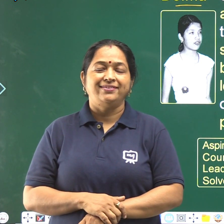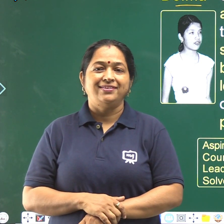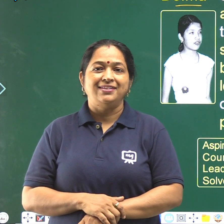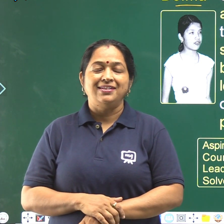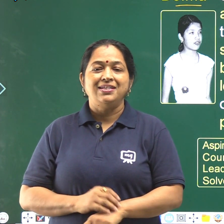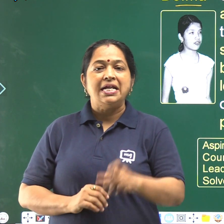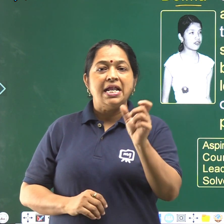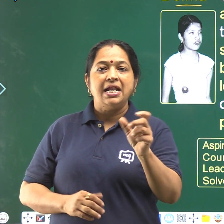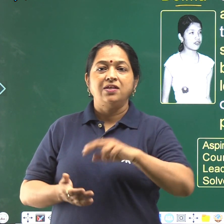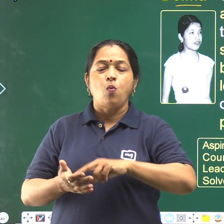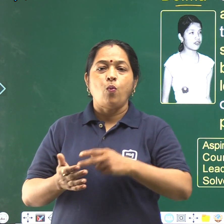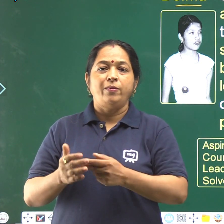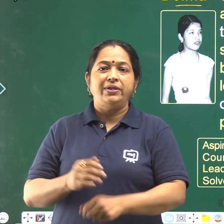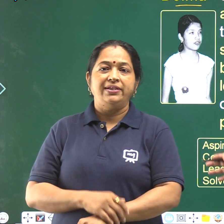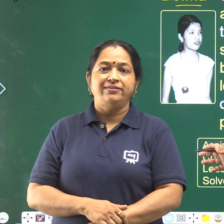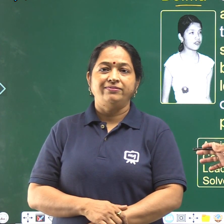Let's see the word meanings.